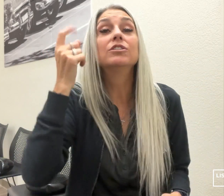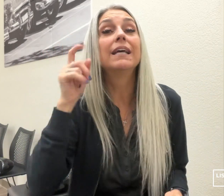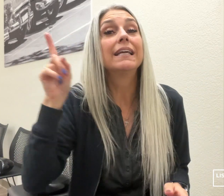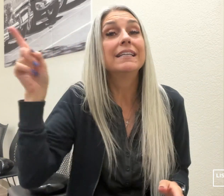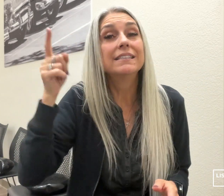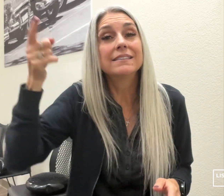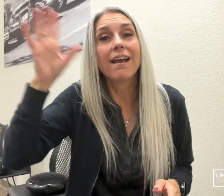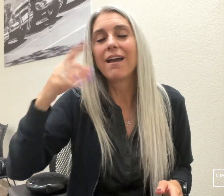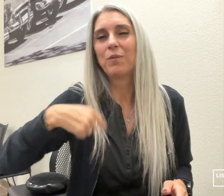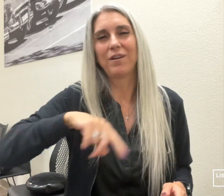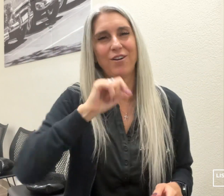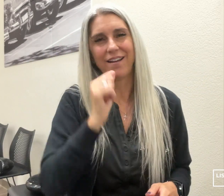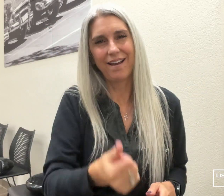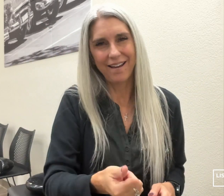God and we are not.